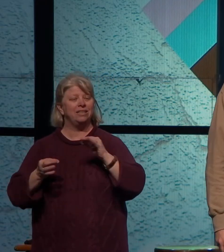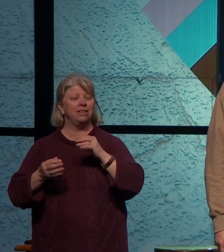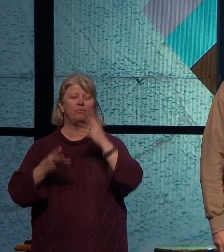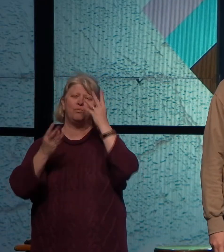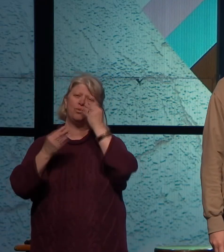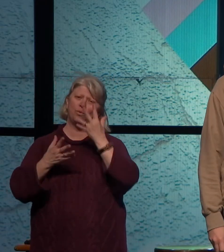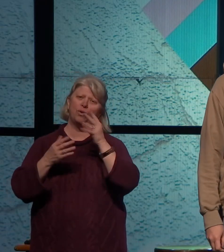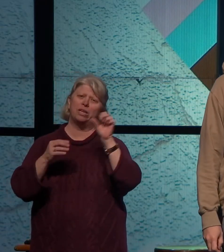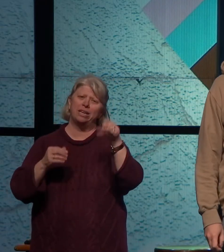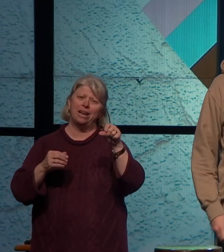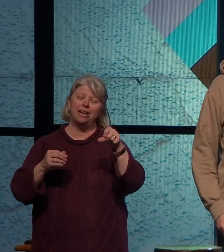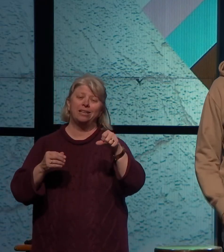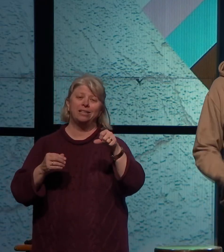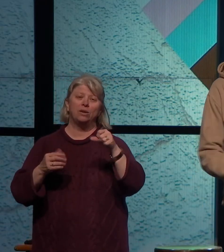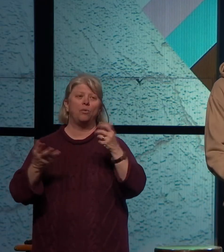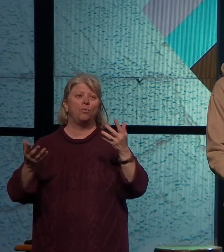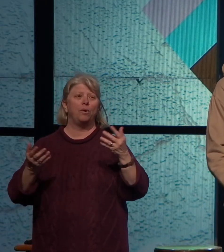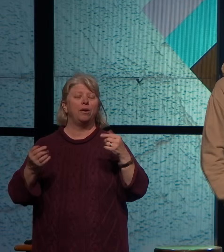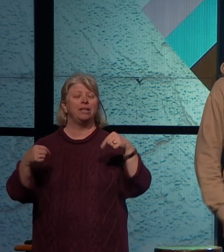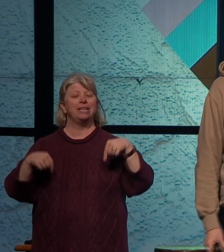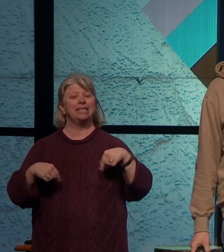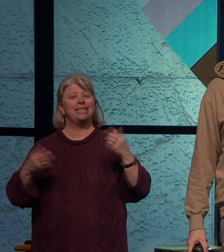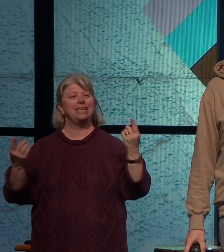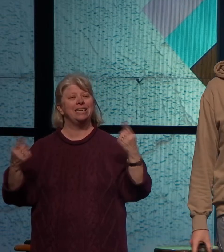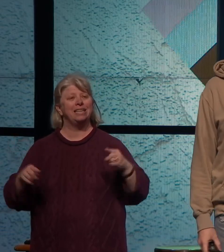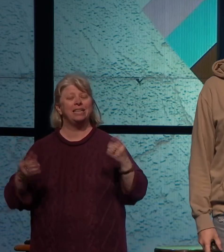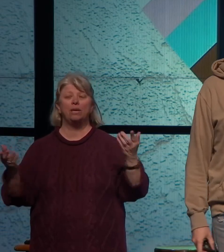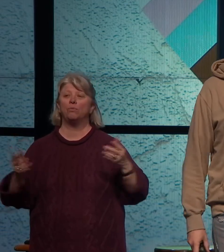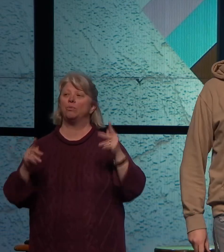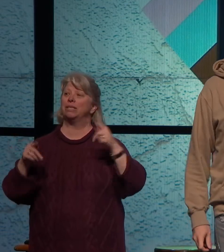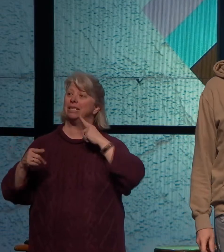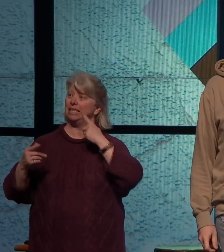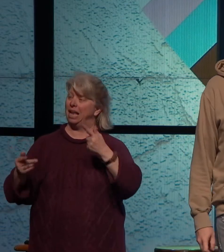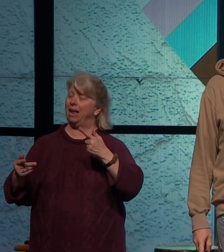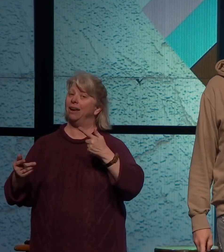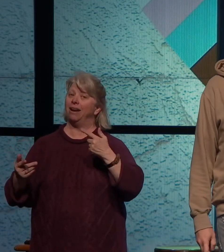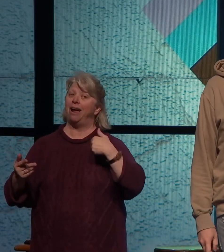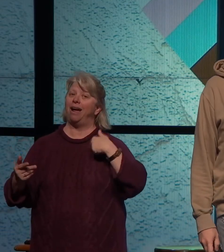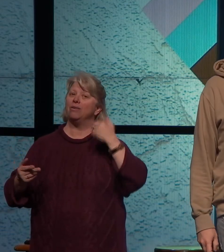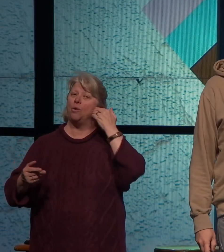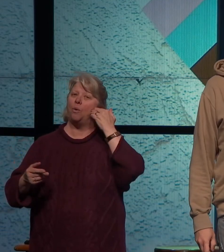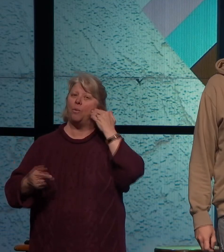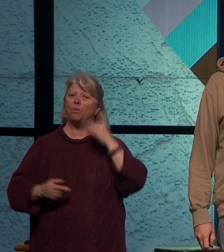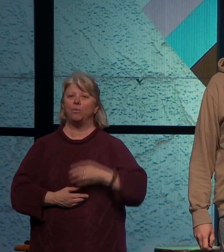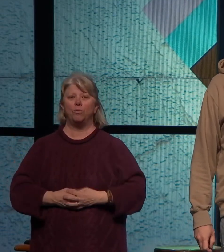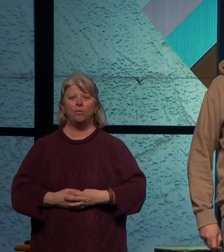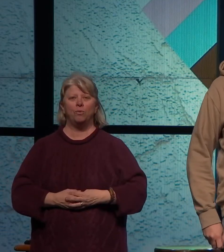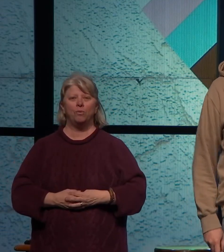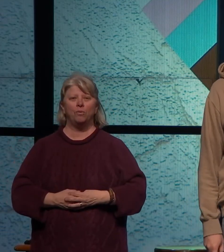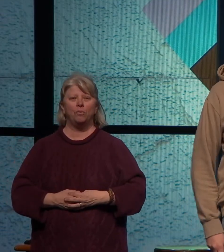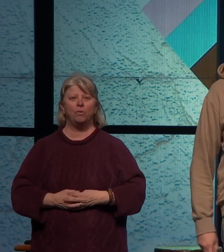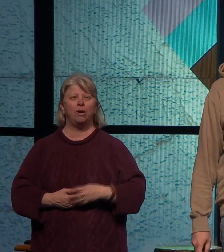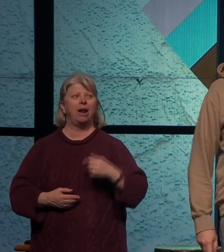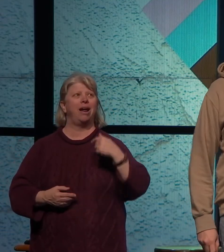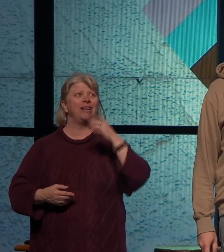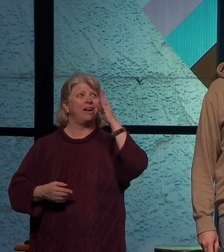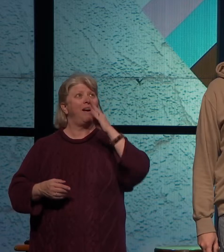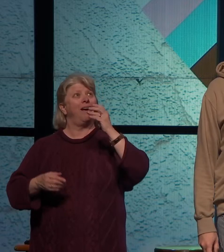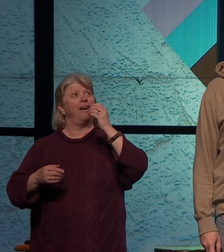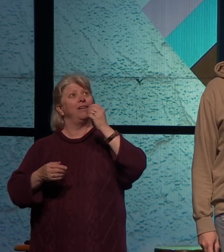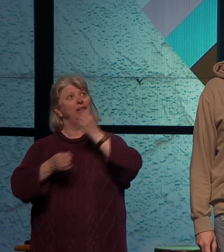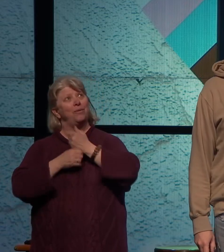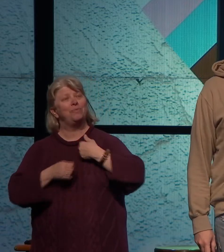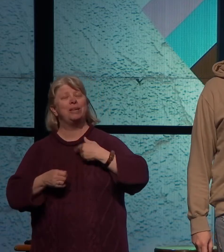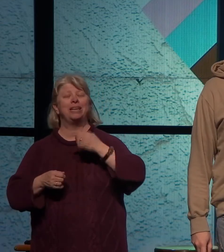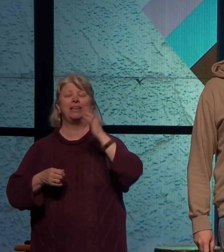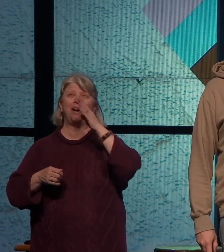beautiful. Because what this is here is a person saying, I'm known. Like, I feel known by God. I feel loved by